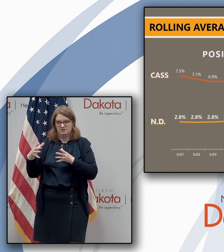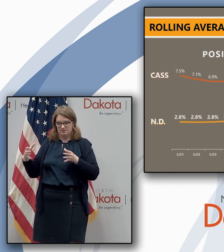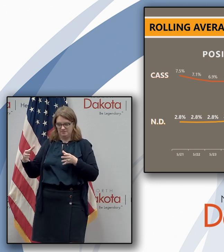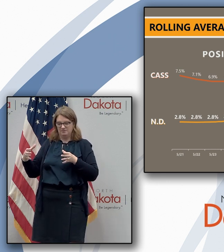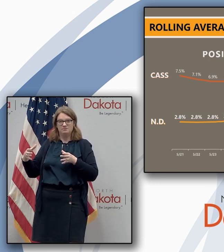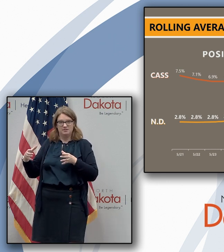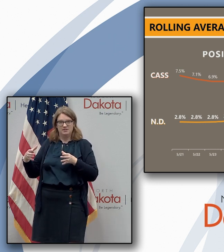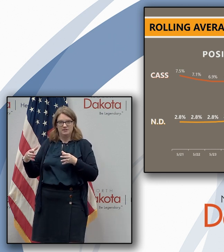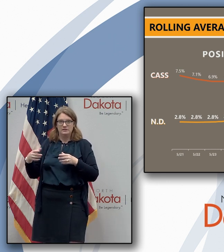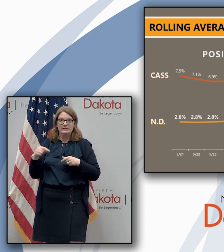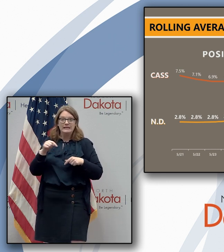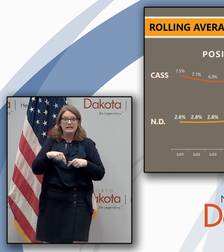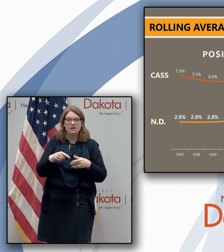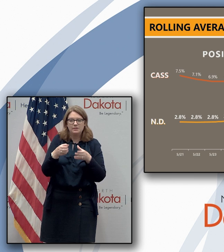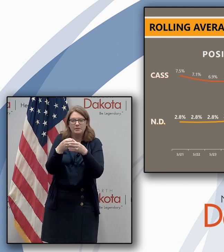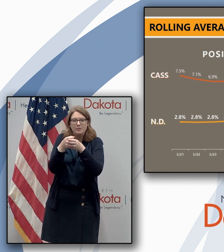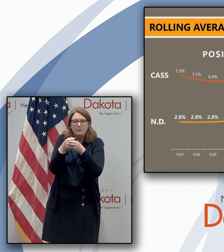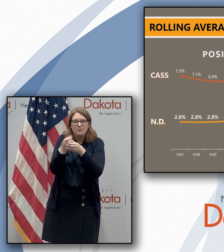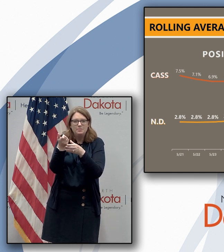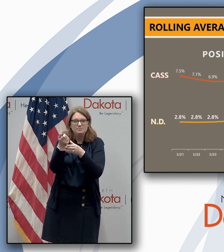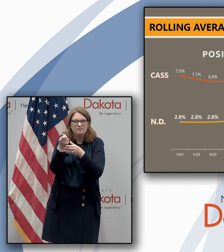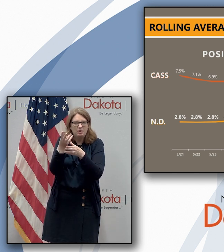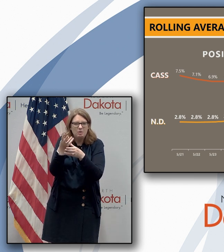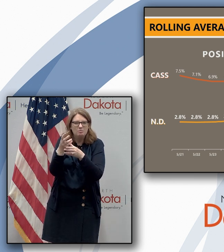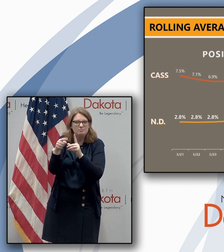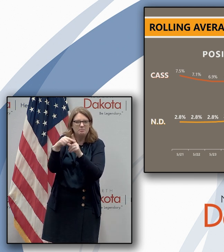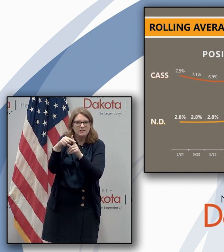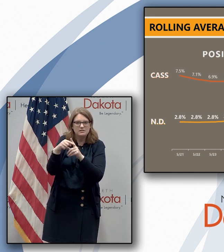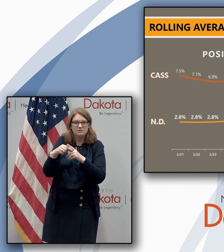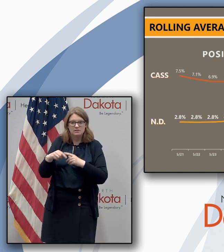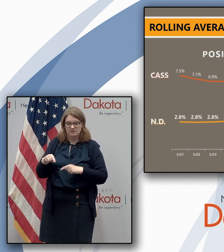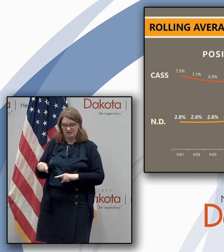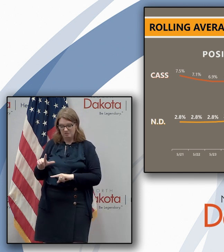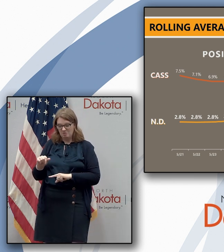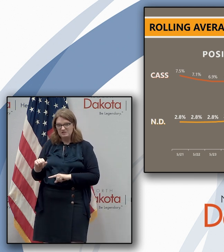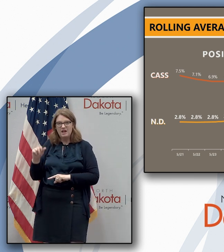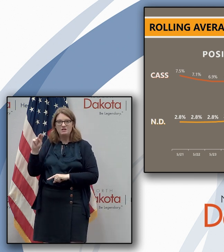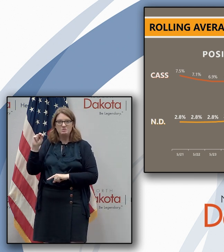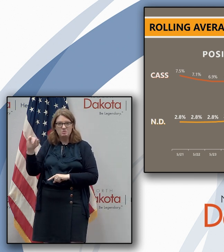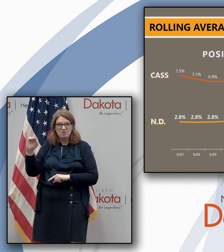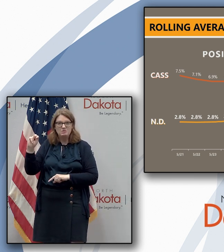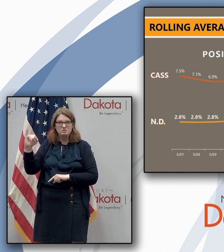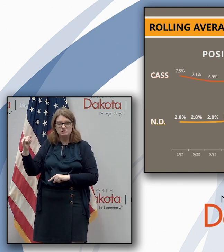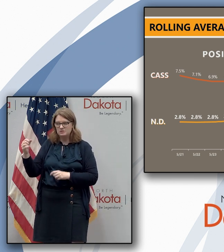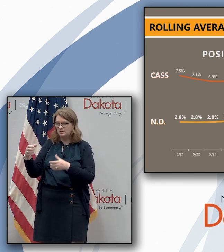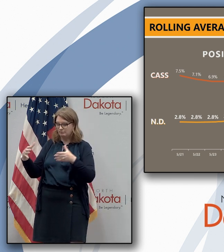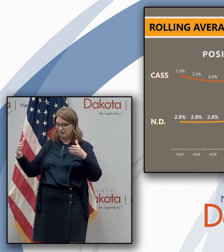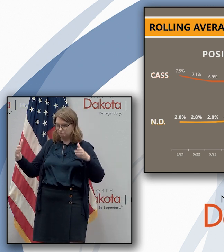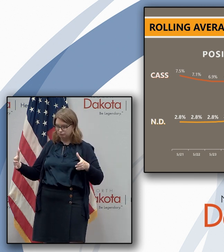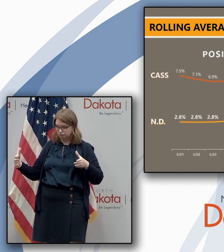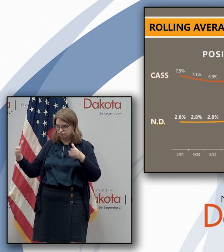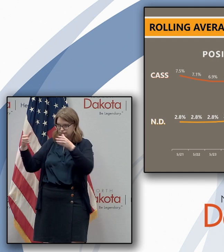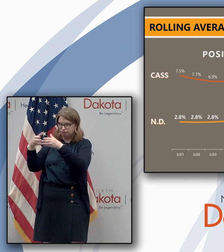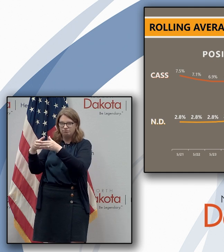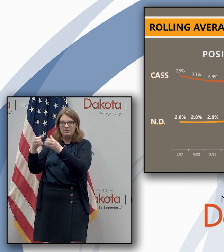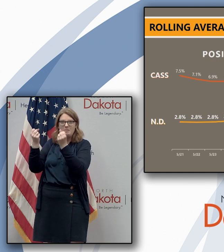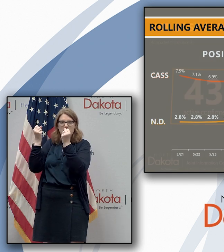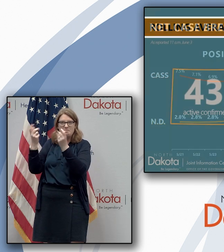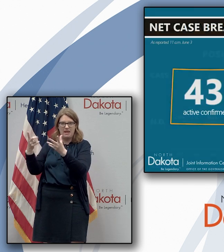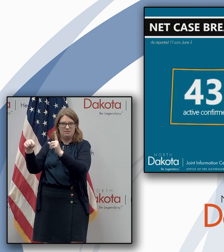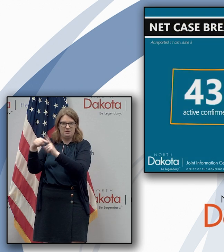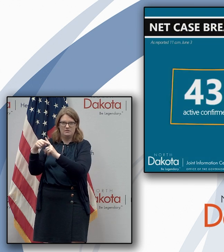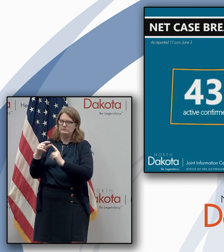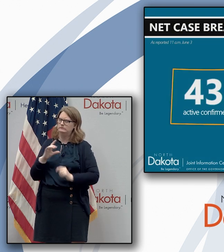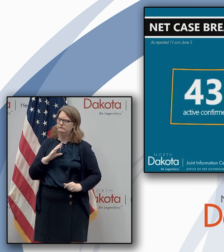were fortunate to not see here. But again, great work by everybody that these rates are coming down. And again, when we take a look at